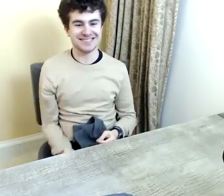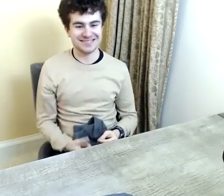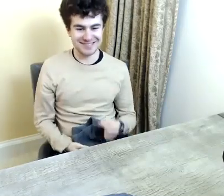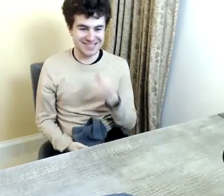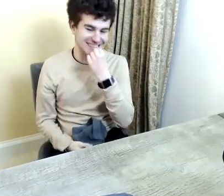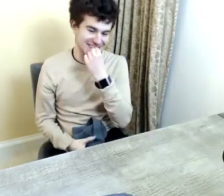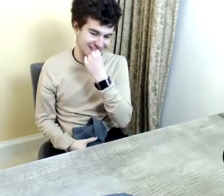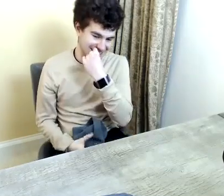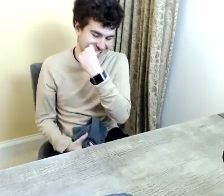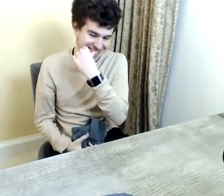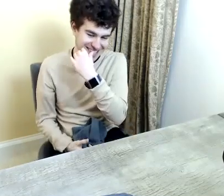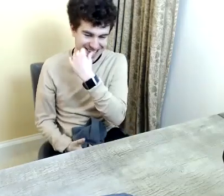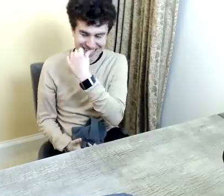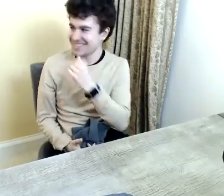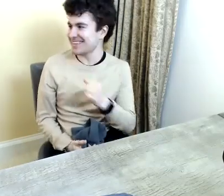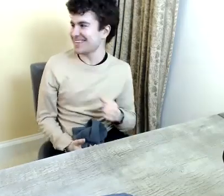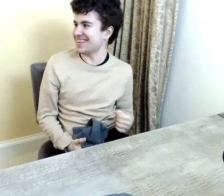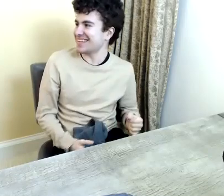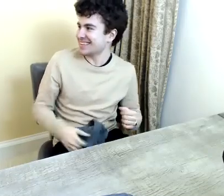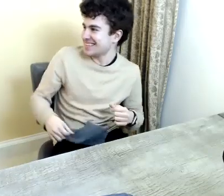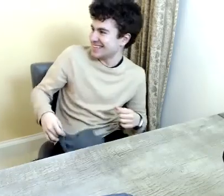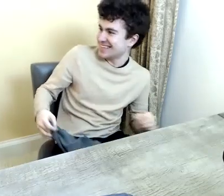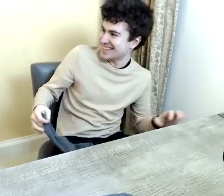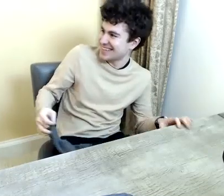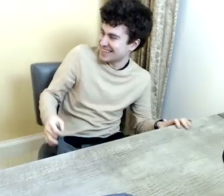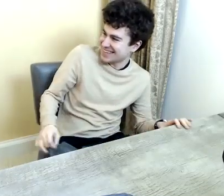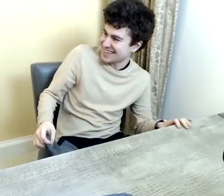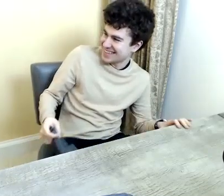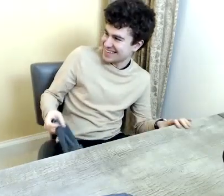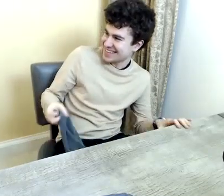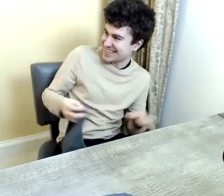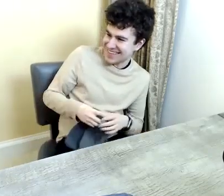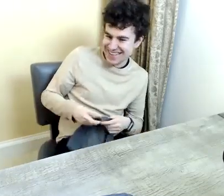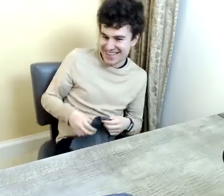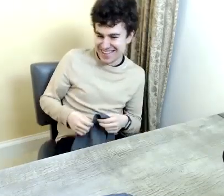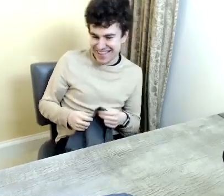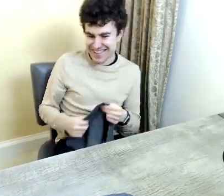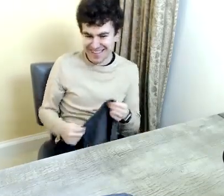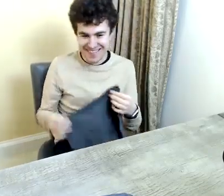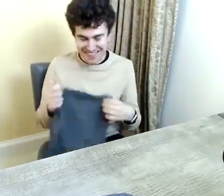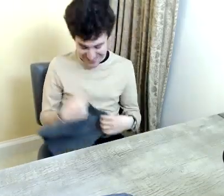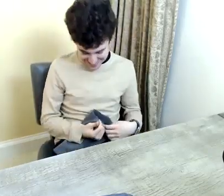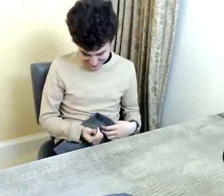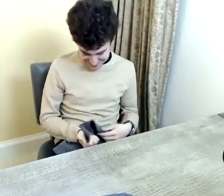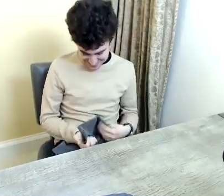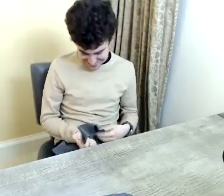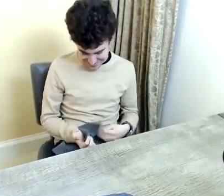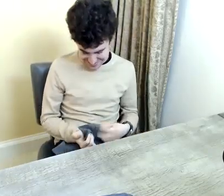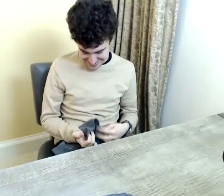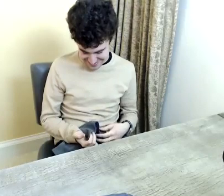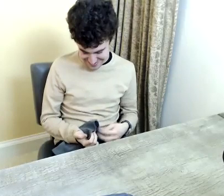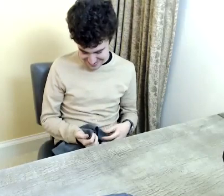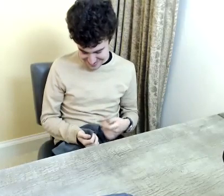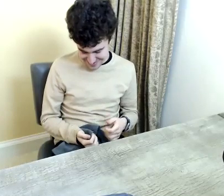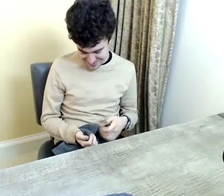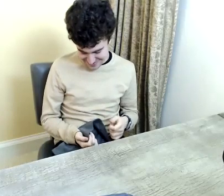technology tools considered my needs. The day would end with me on the track, running with a group who barely noticed I couldn't talk, because they